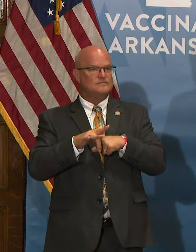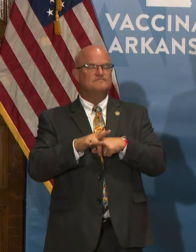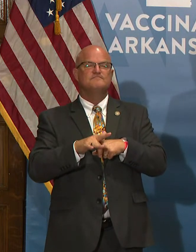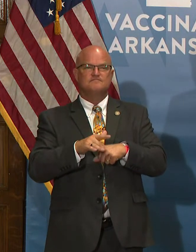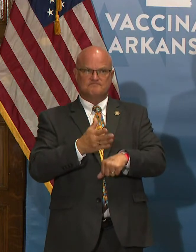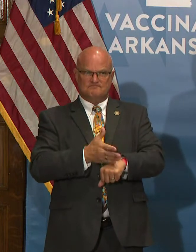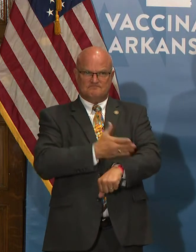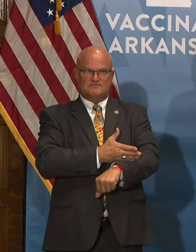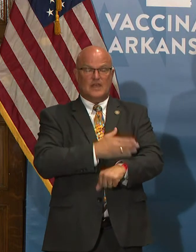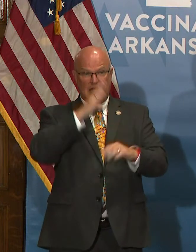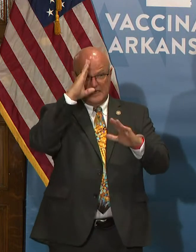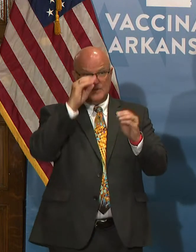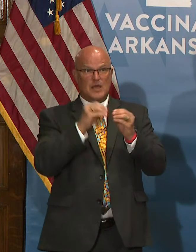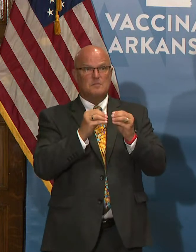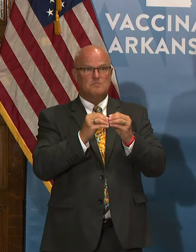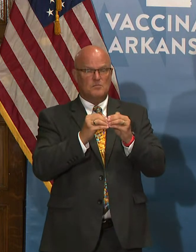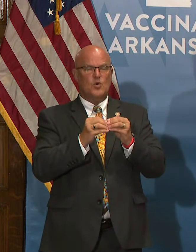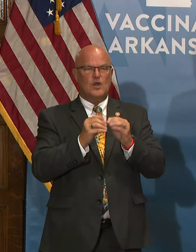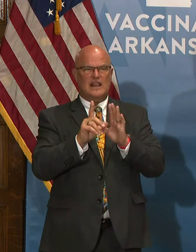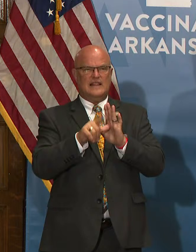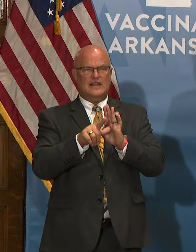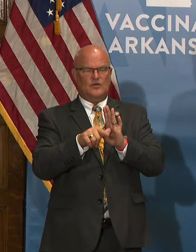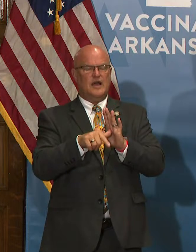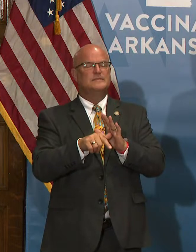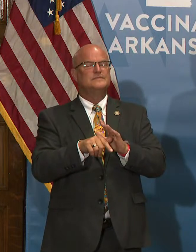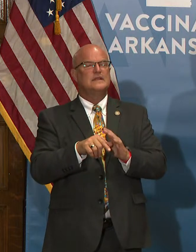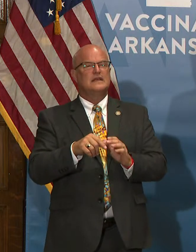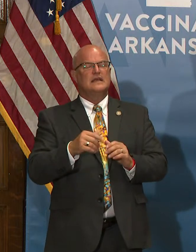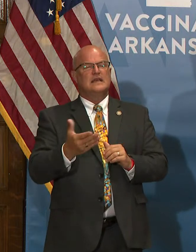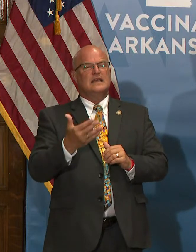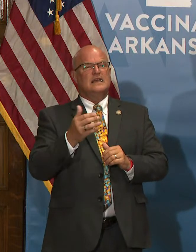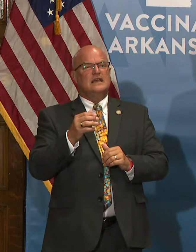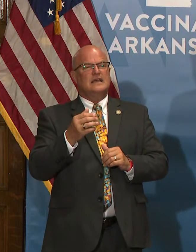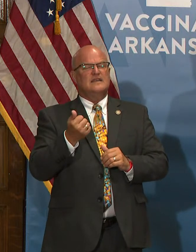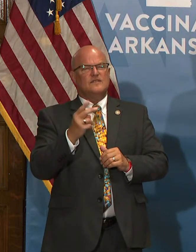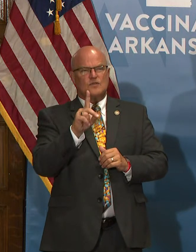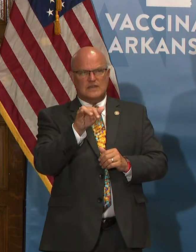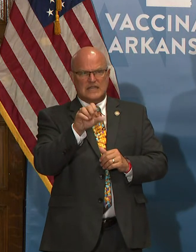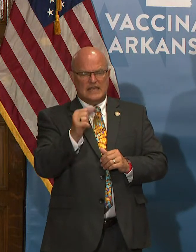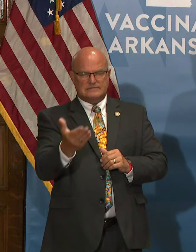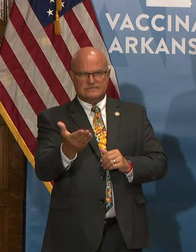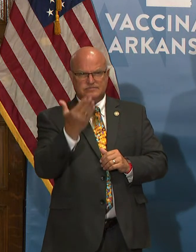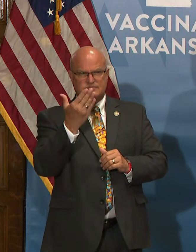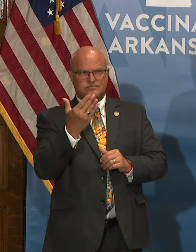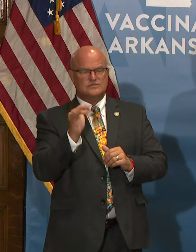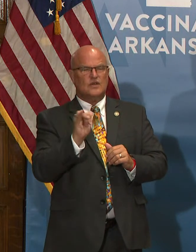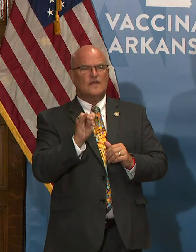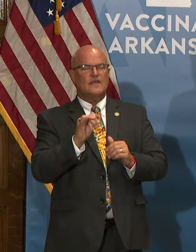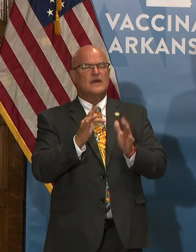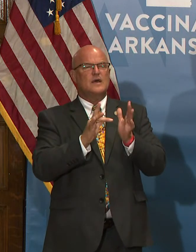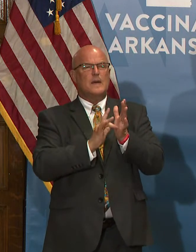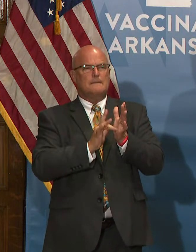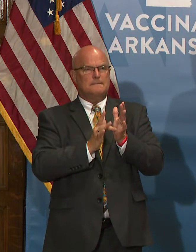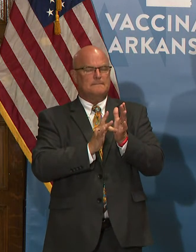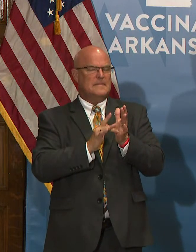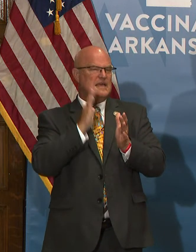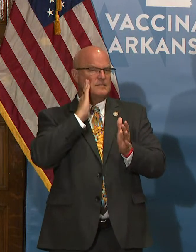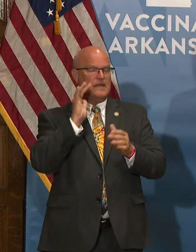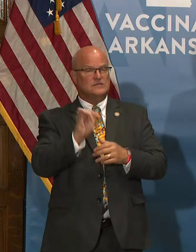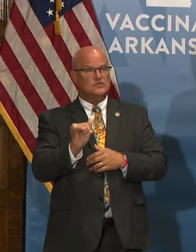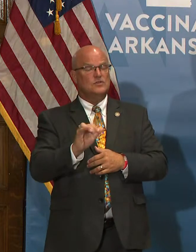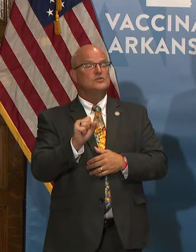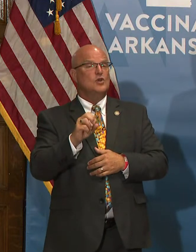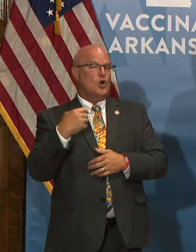progress, and we expect more to come online in the coming days, as well as some of our med-surg beds as well.